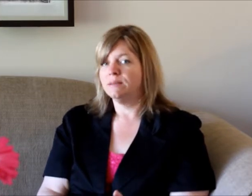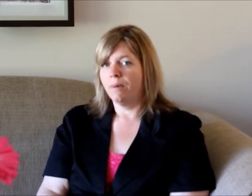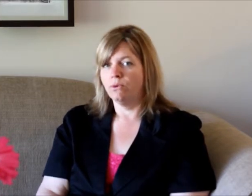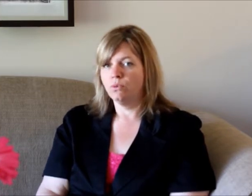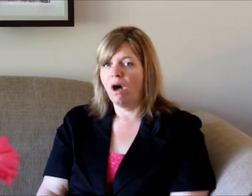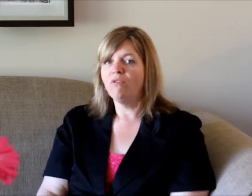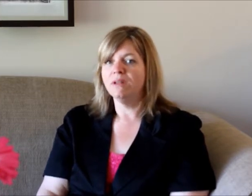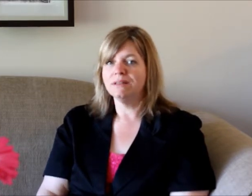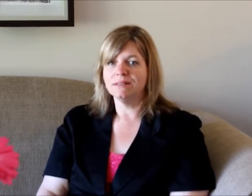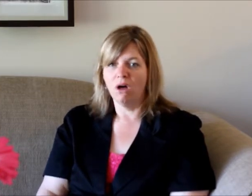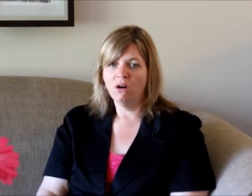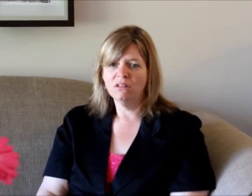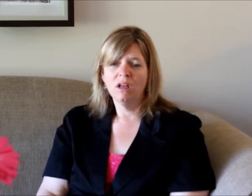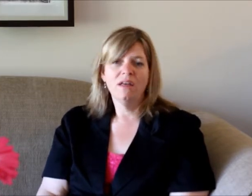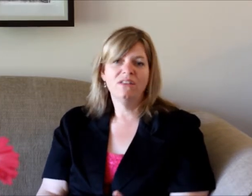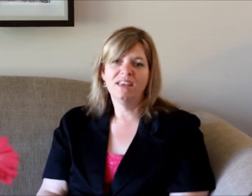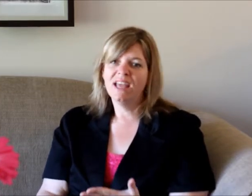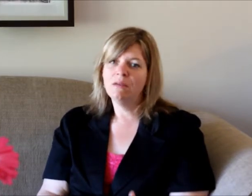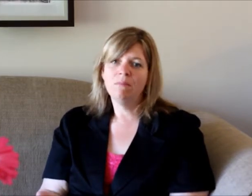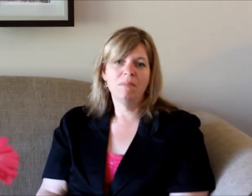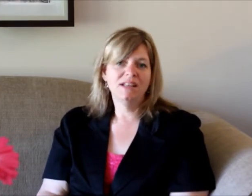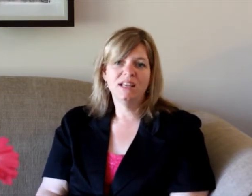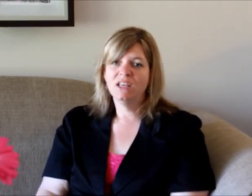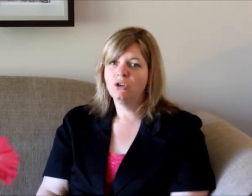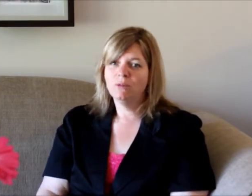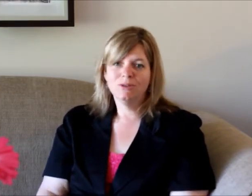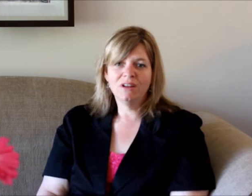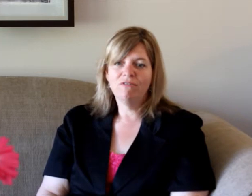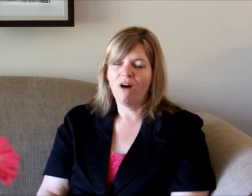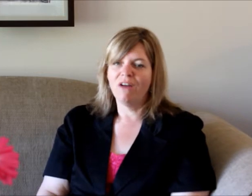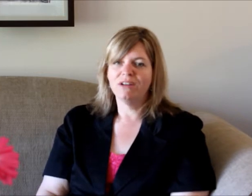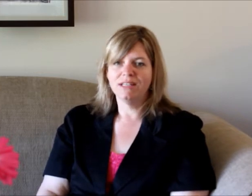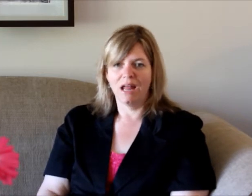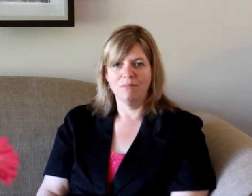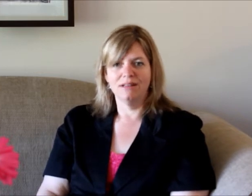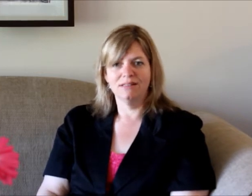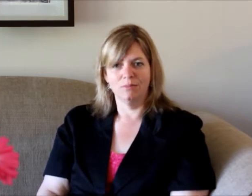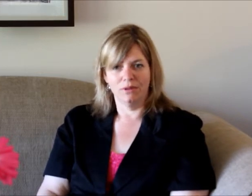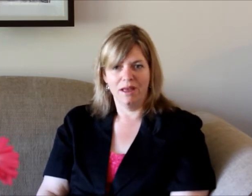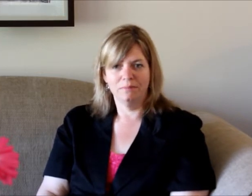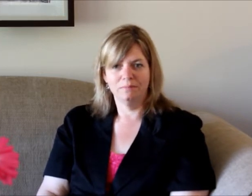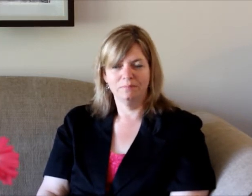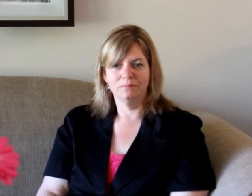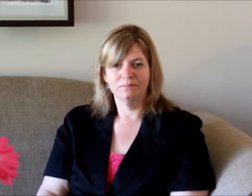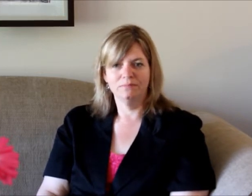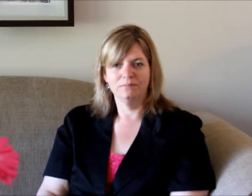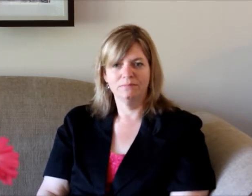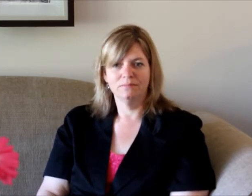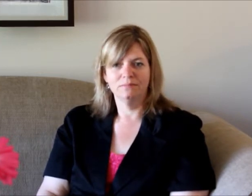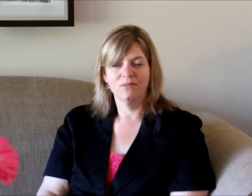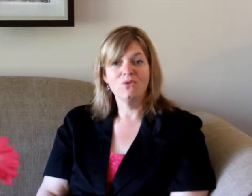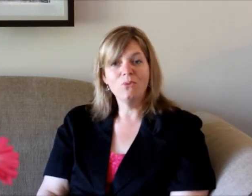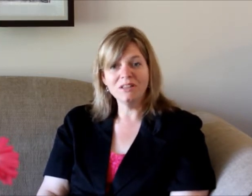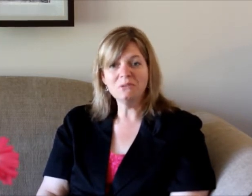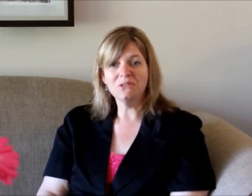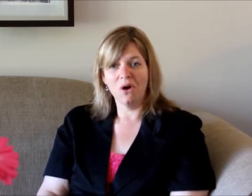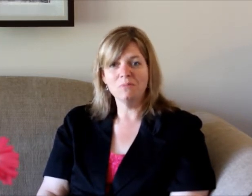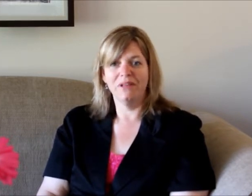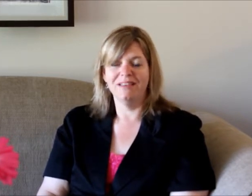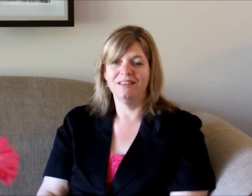about 12 minutes long, the game may take you between 5 and 10 minutes to play. When you start playing the